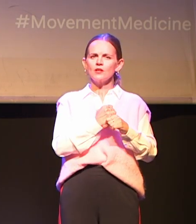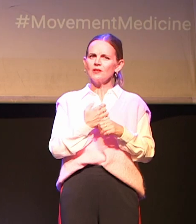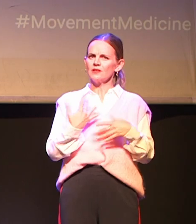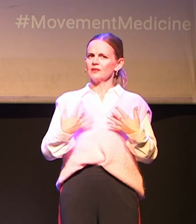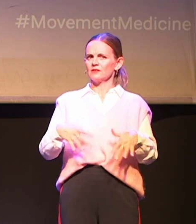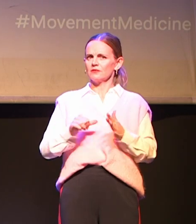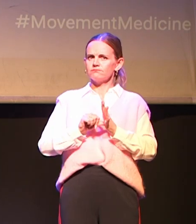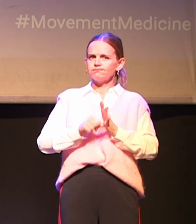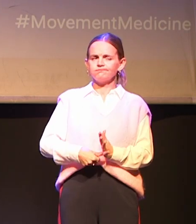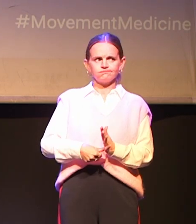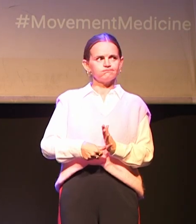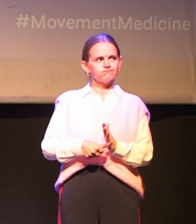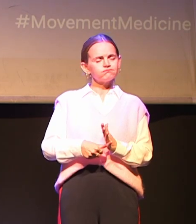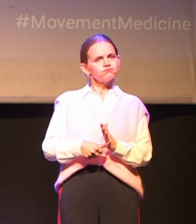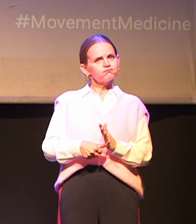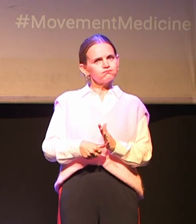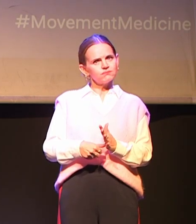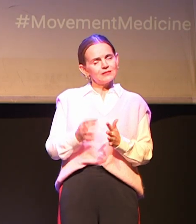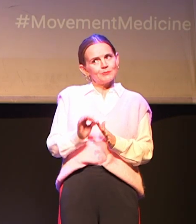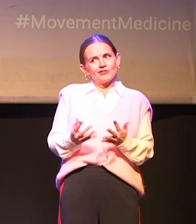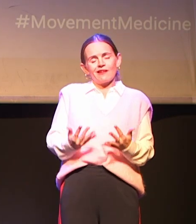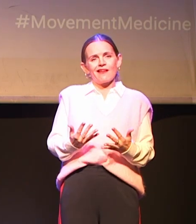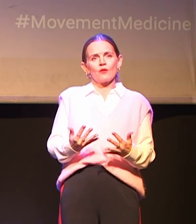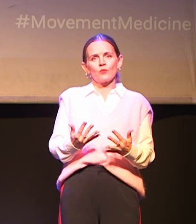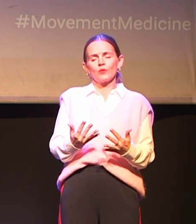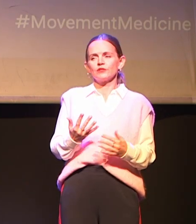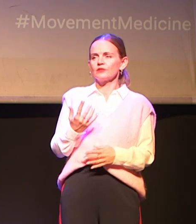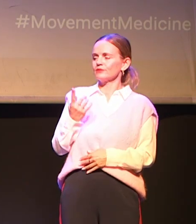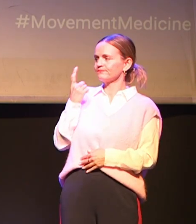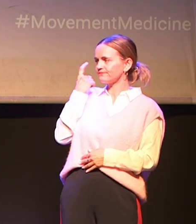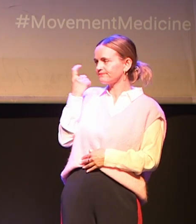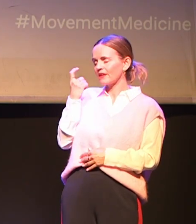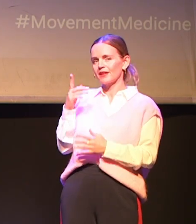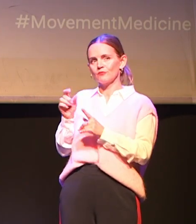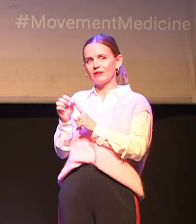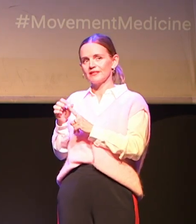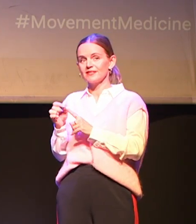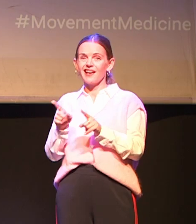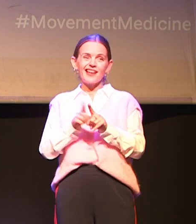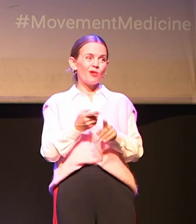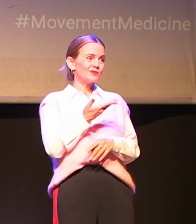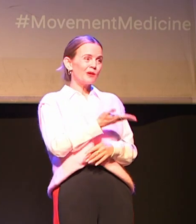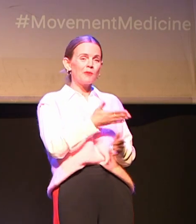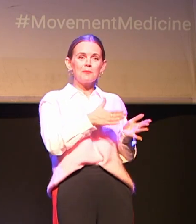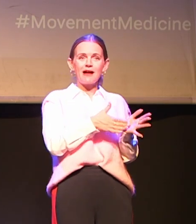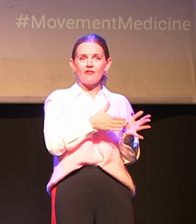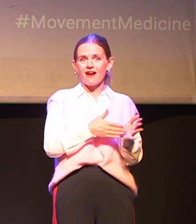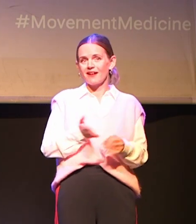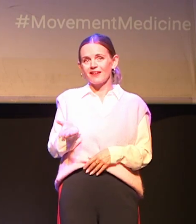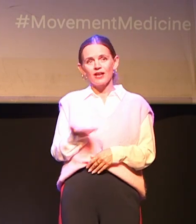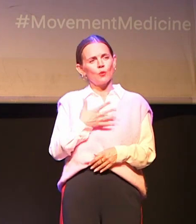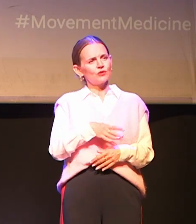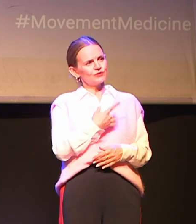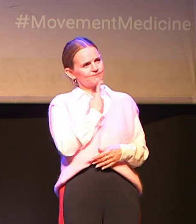do, especially in these times. So just thanking Prentis and Marai could say the exact same for you as well. So I want to